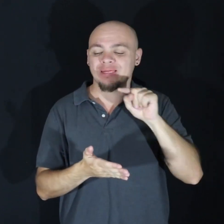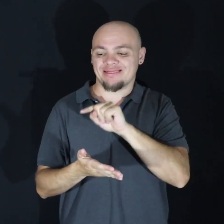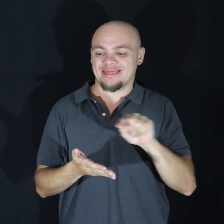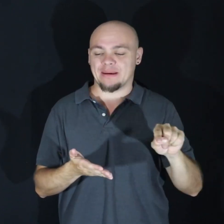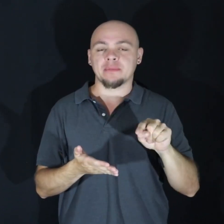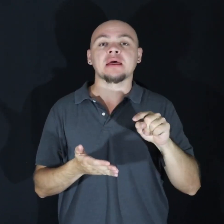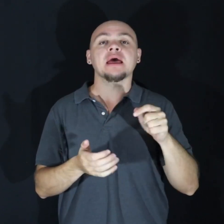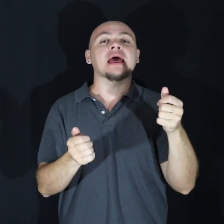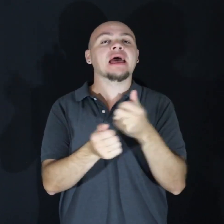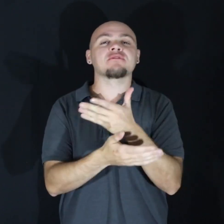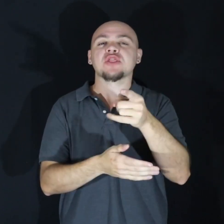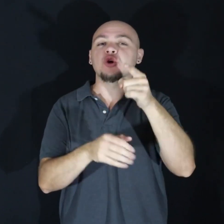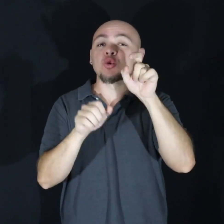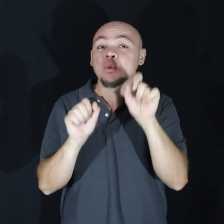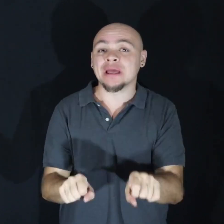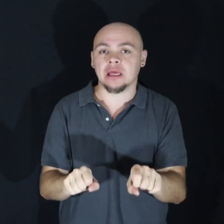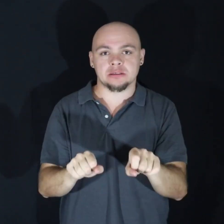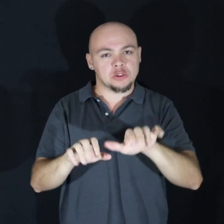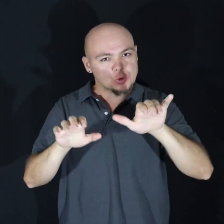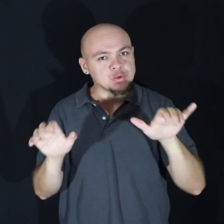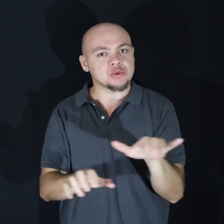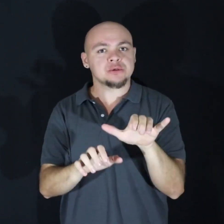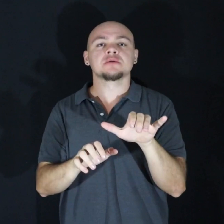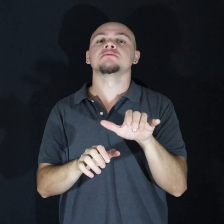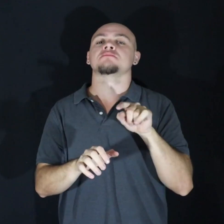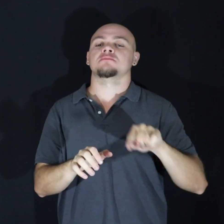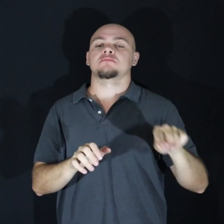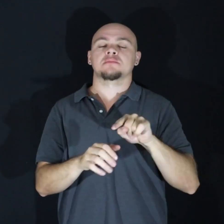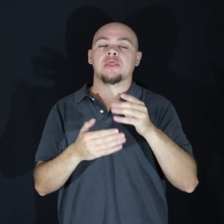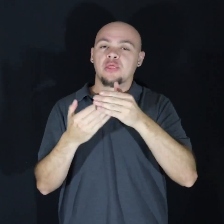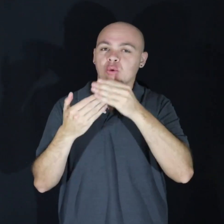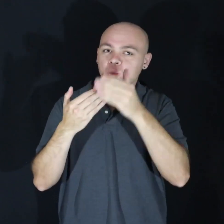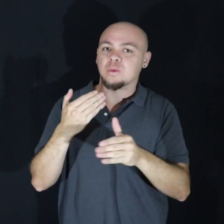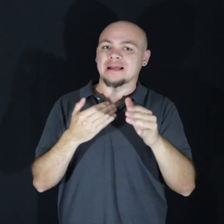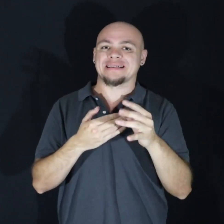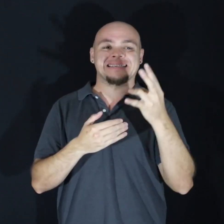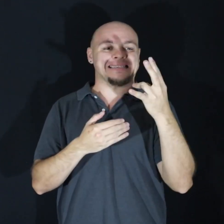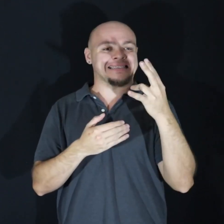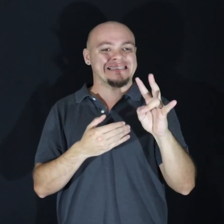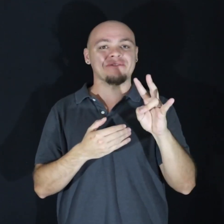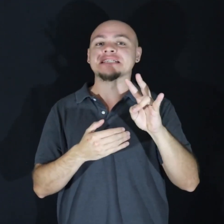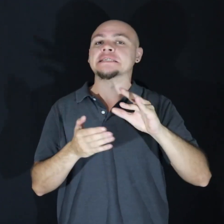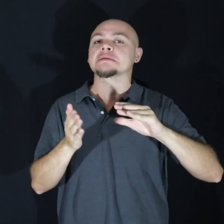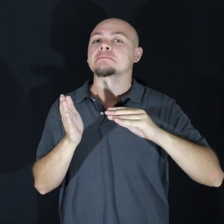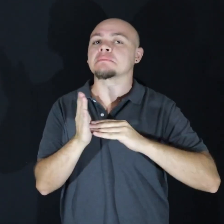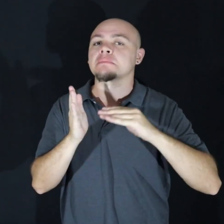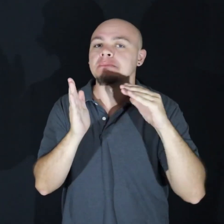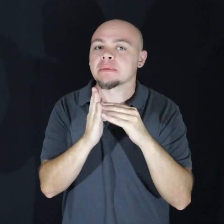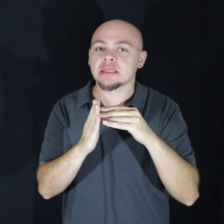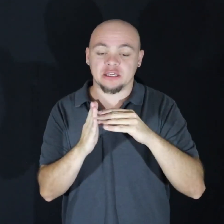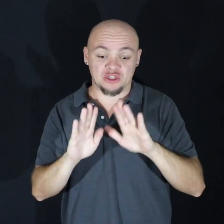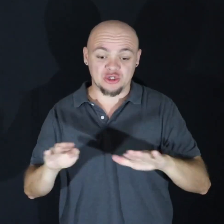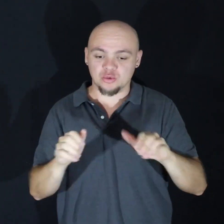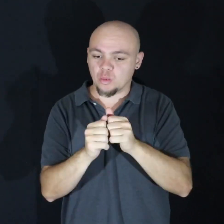do everything you can to help the remaining 17 million